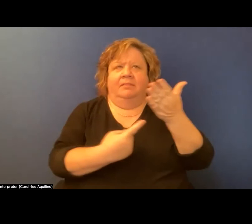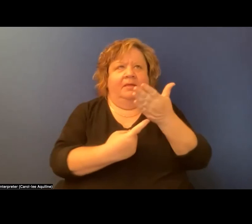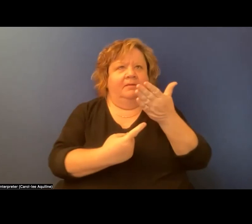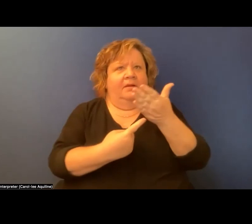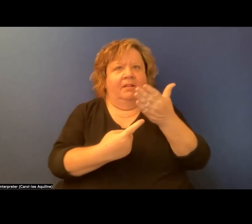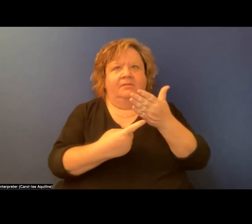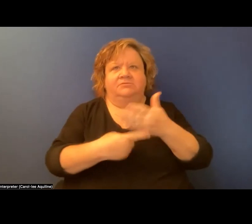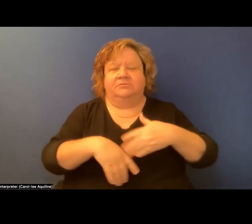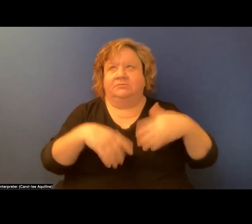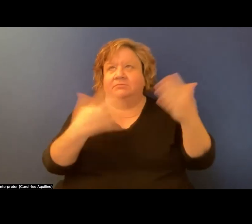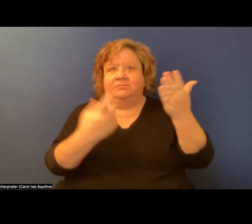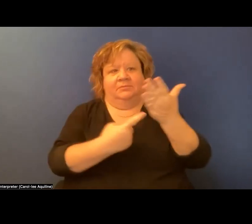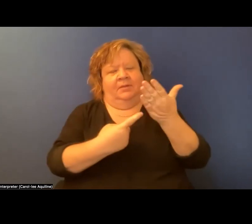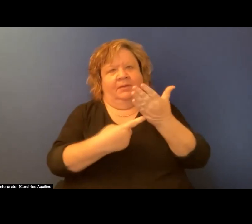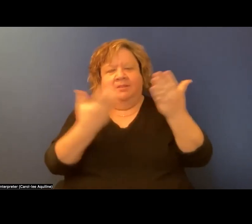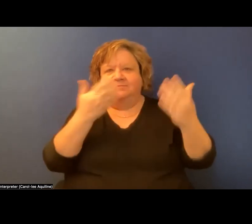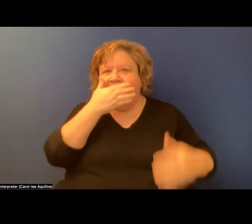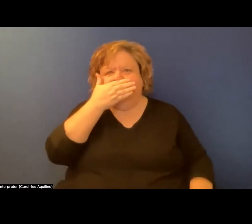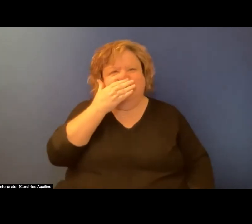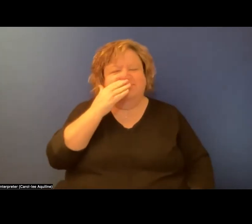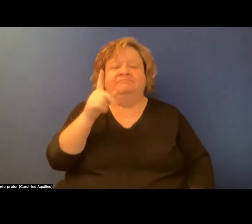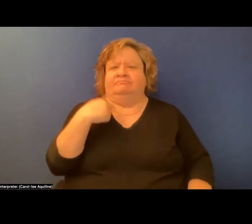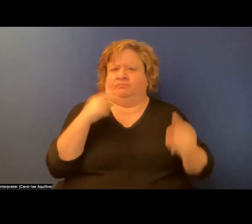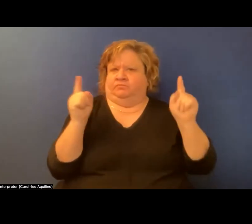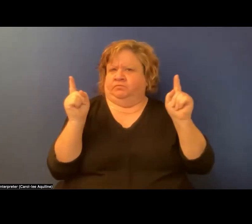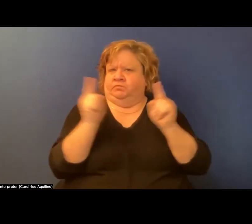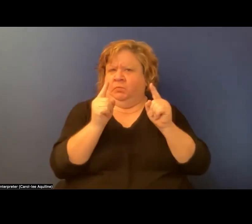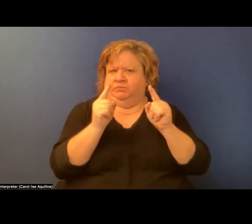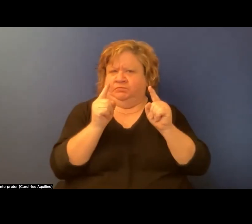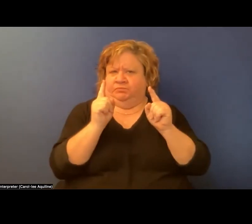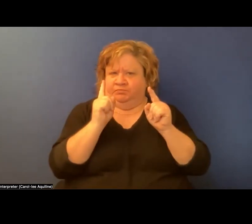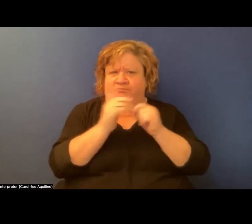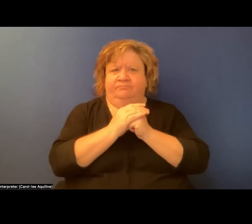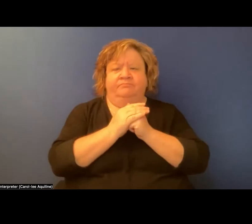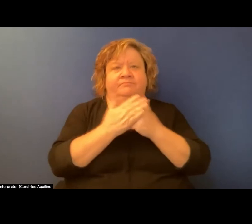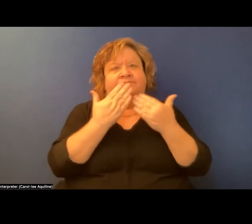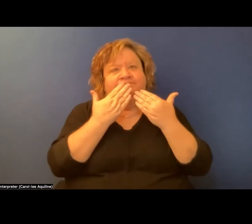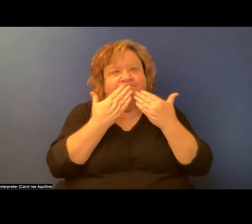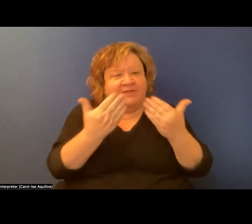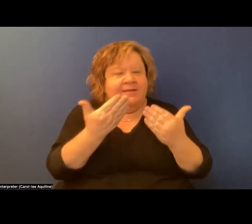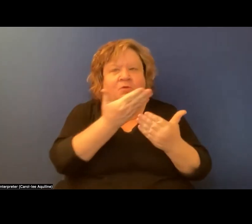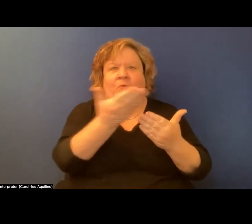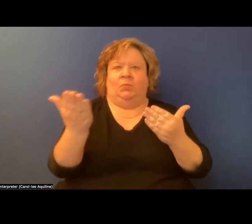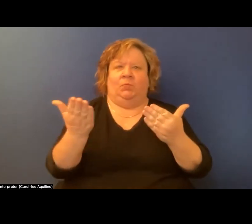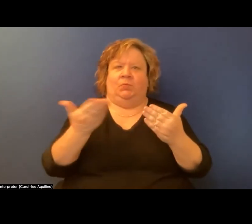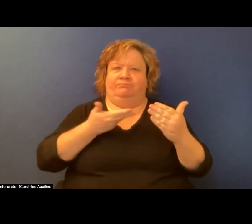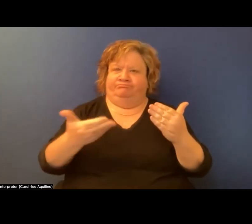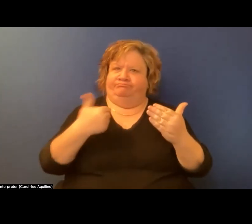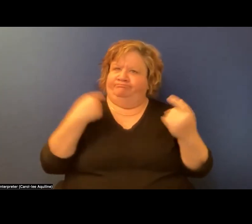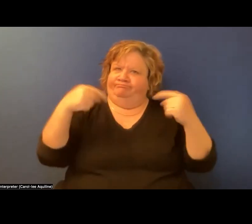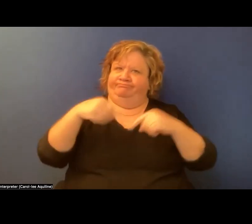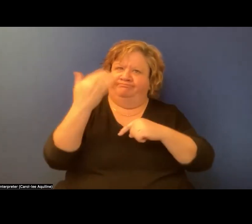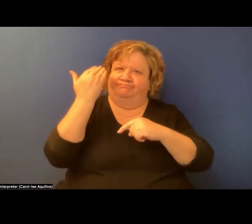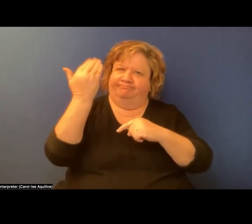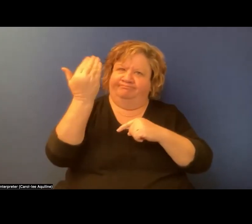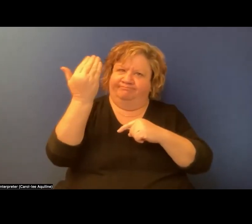so, look, just very briefly, again, thank you so much for the opportunity to participate today. This was a